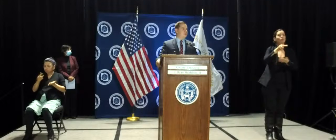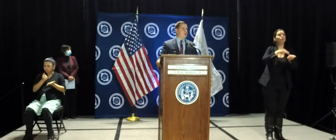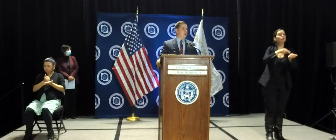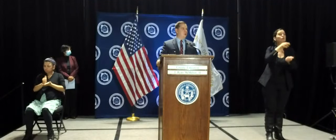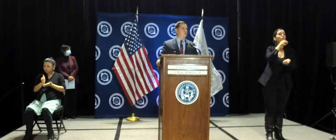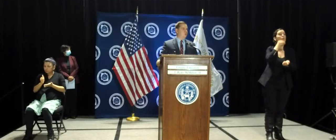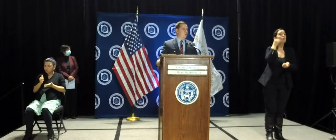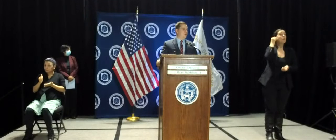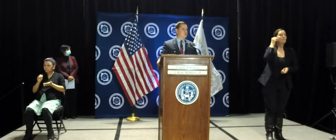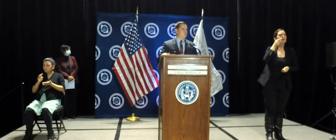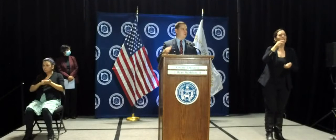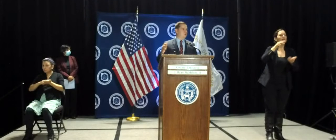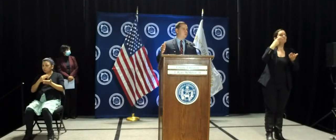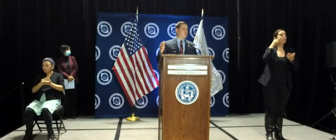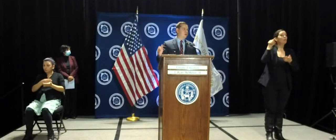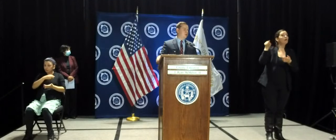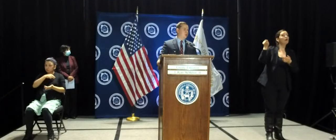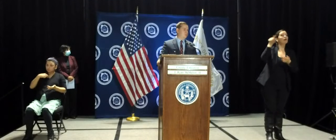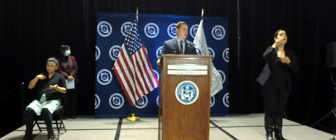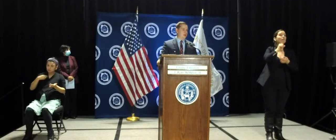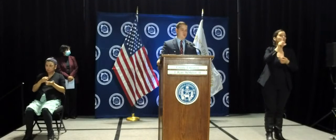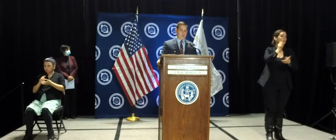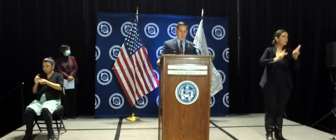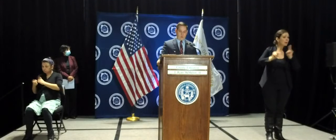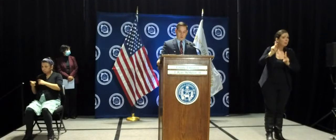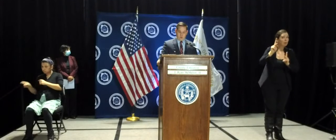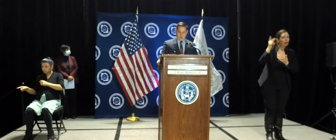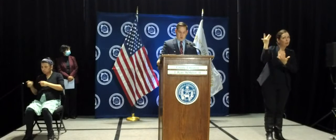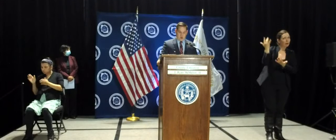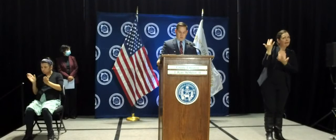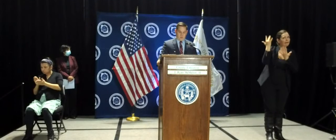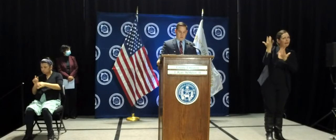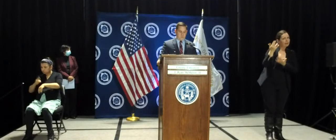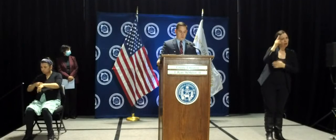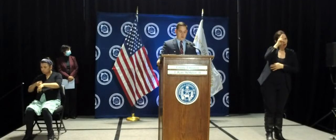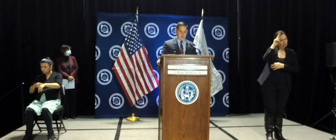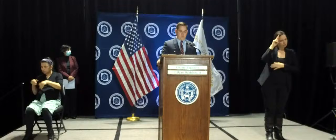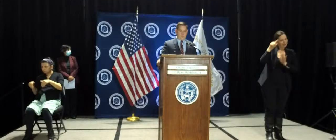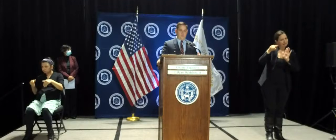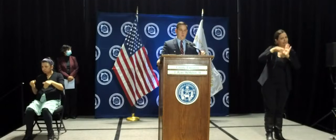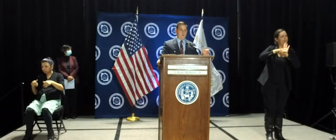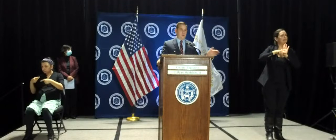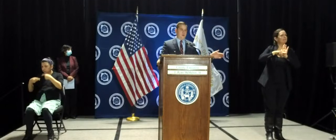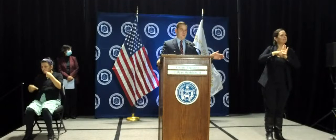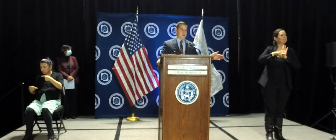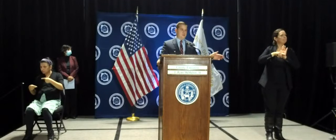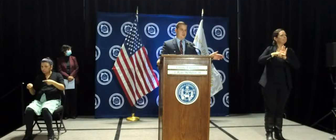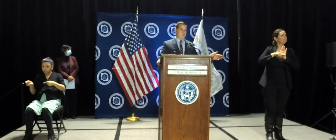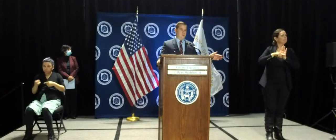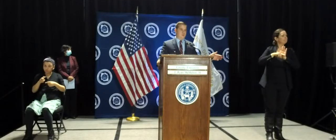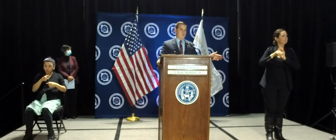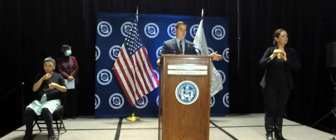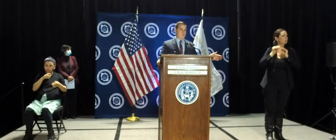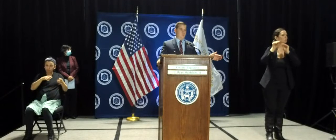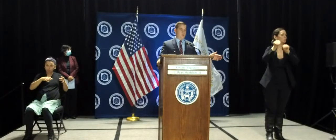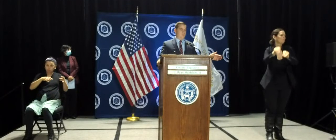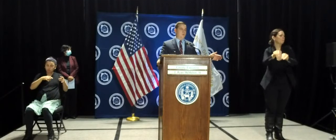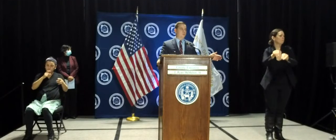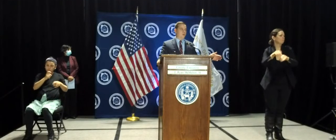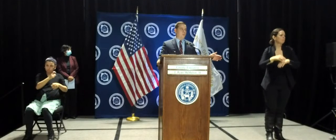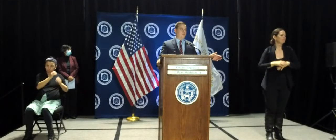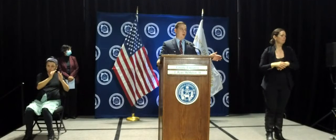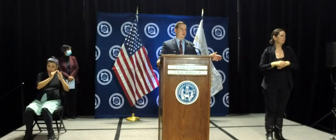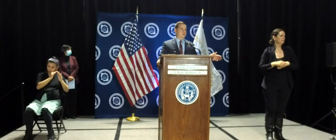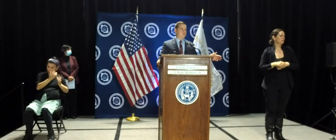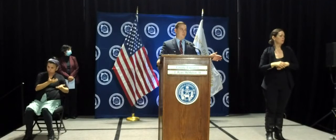positive today. Hopefully we'll get some news from the state, again, in short order. The plan we put forward essentially we'd